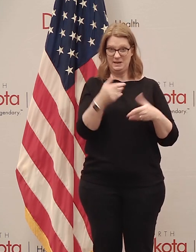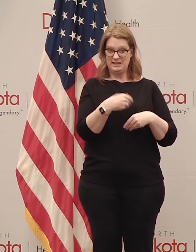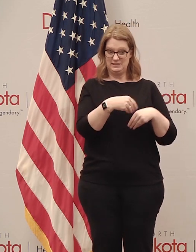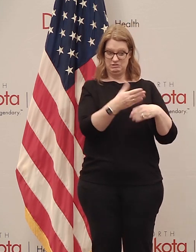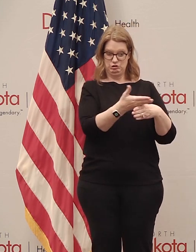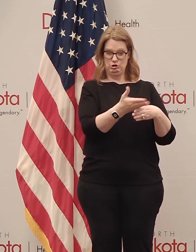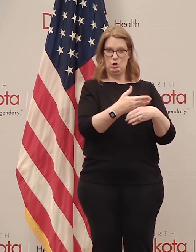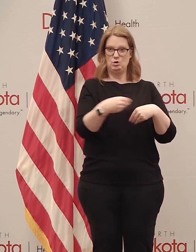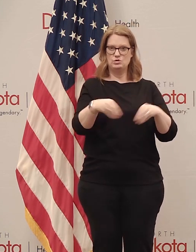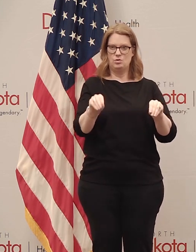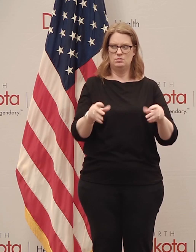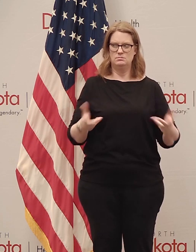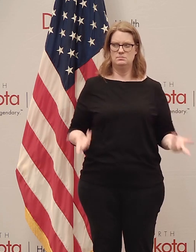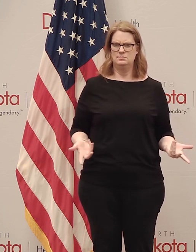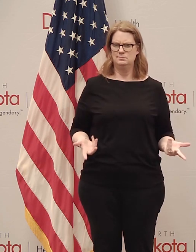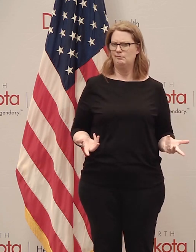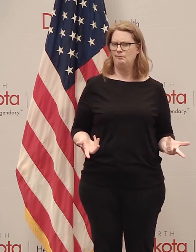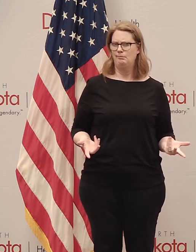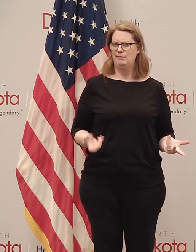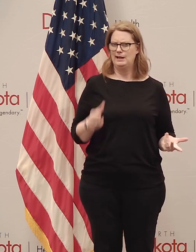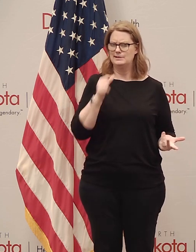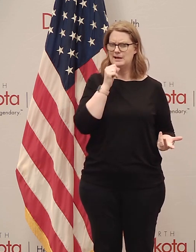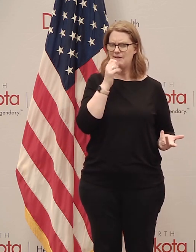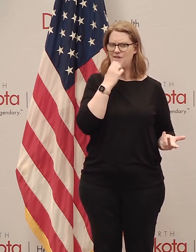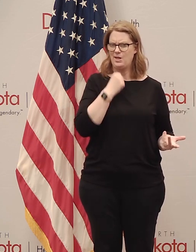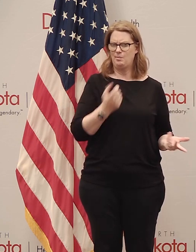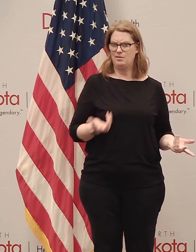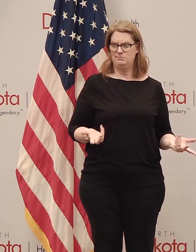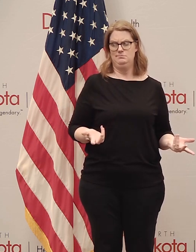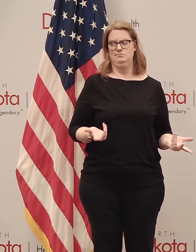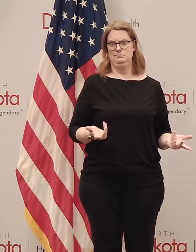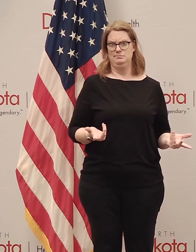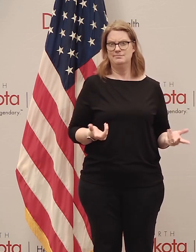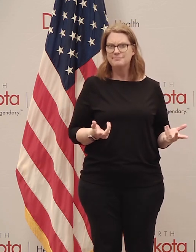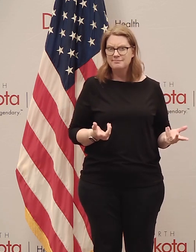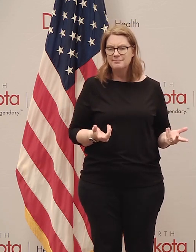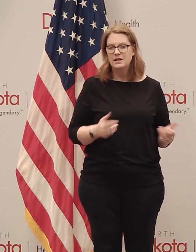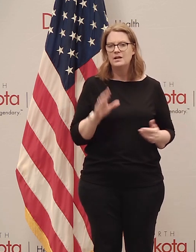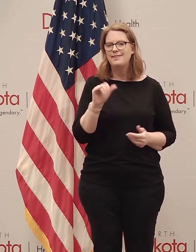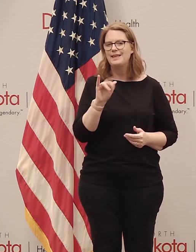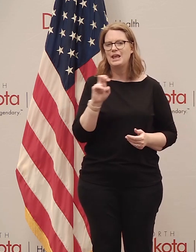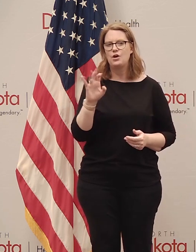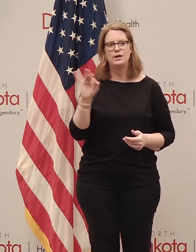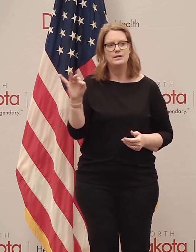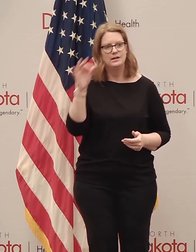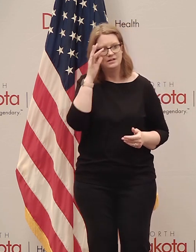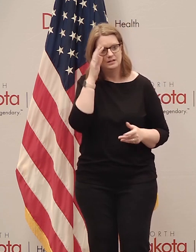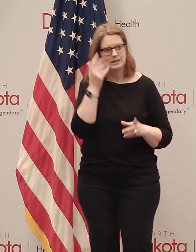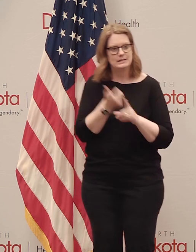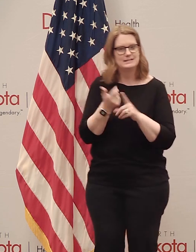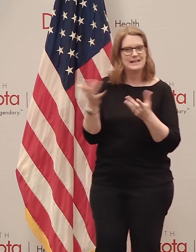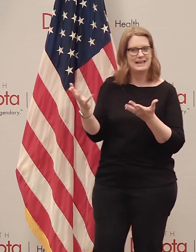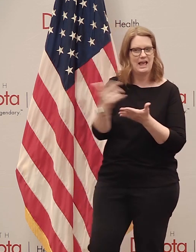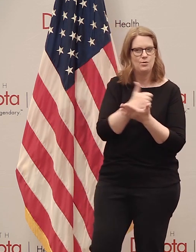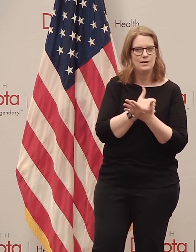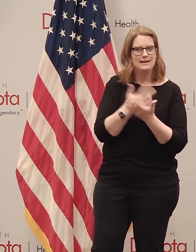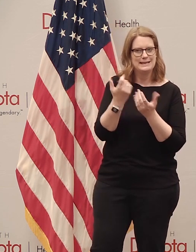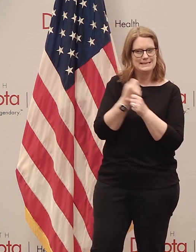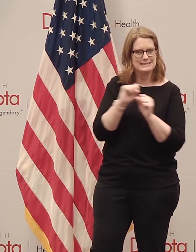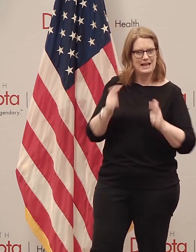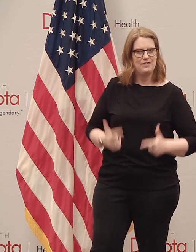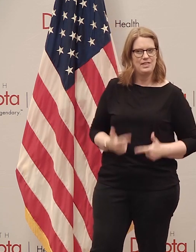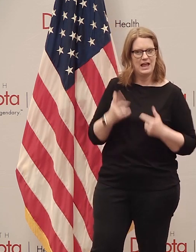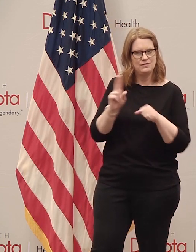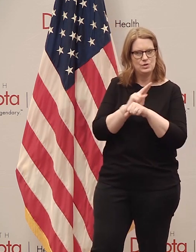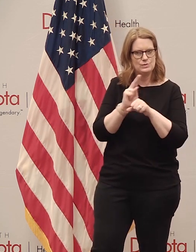because there's no data there that's of any value. The anonymous information CARE-19 is gathering can save lives smartly and safely